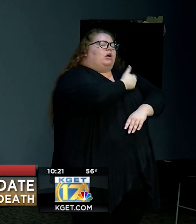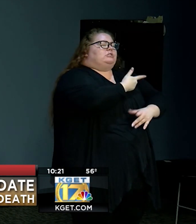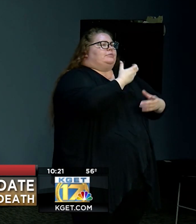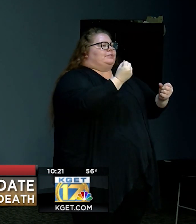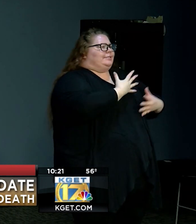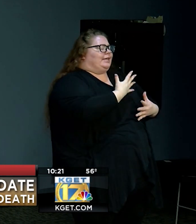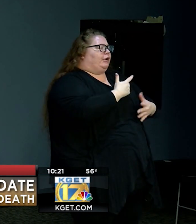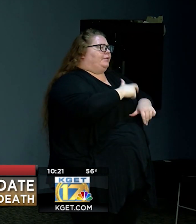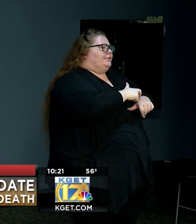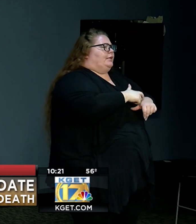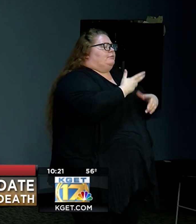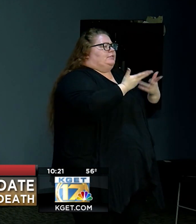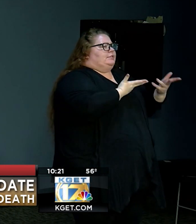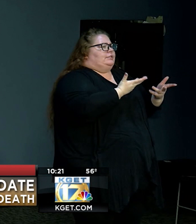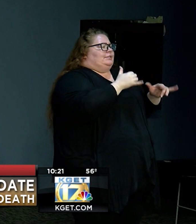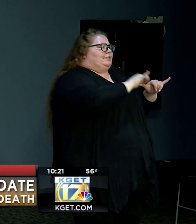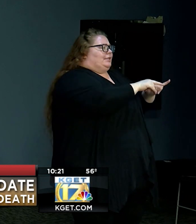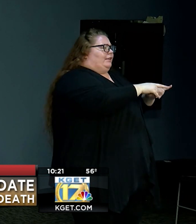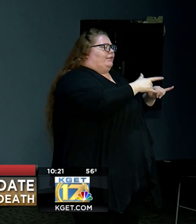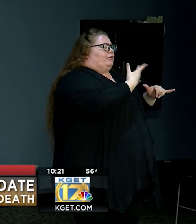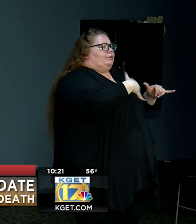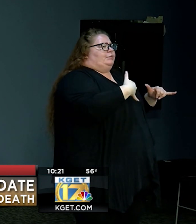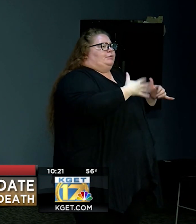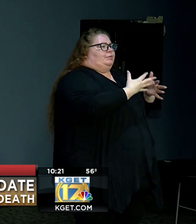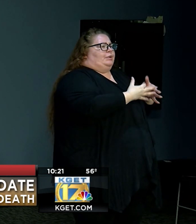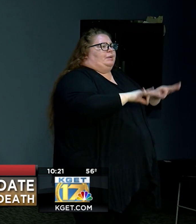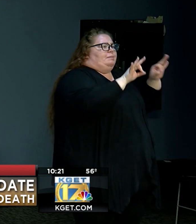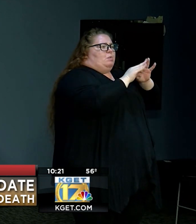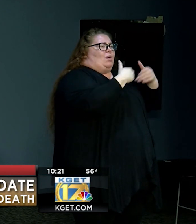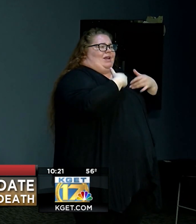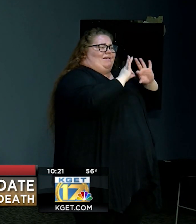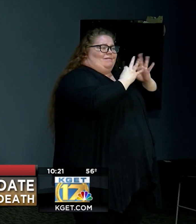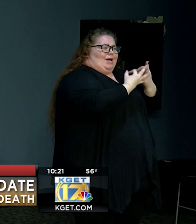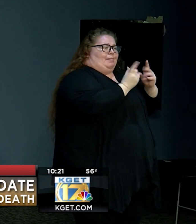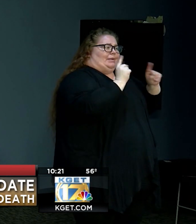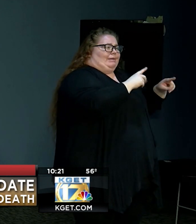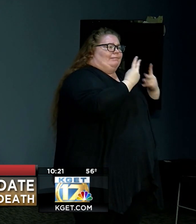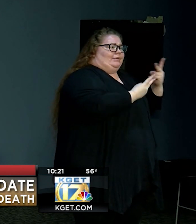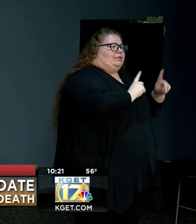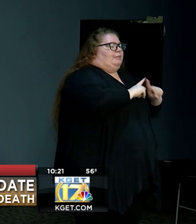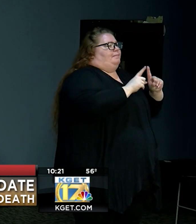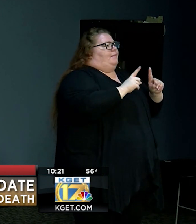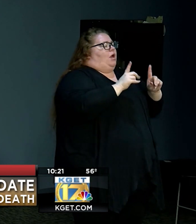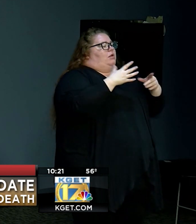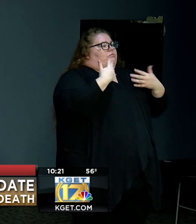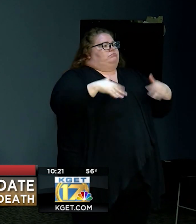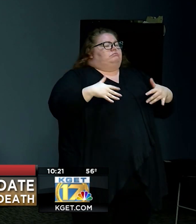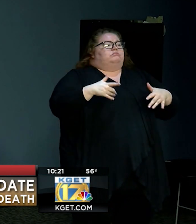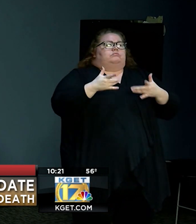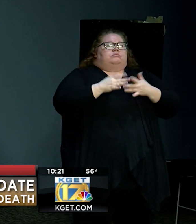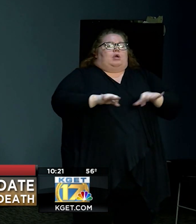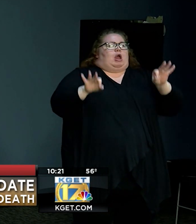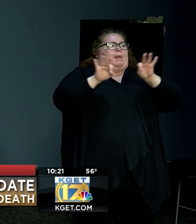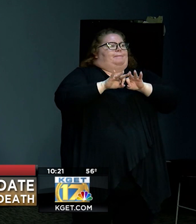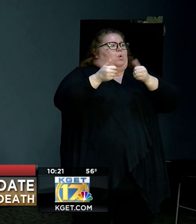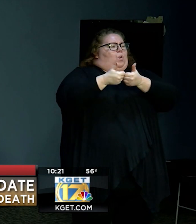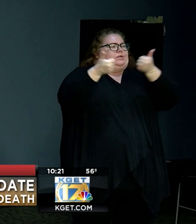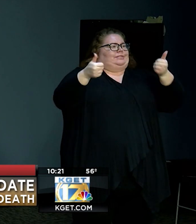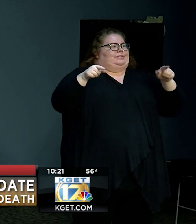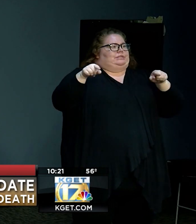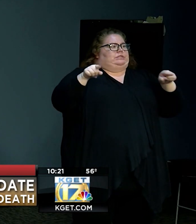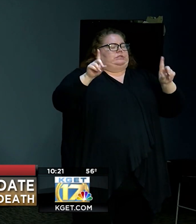Your family is important to you, but it is important that we keep people distanced from each other and we're keeping